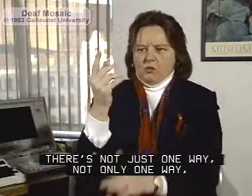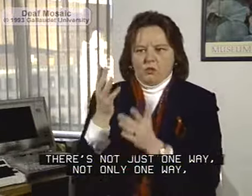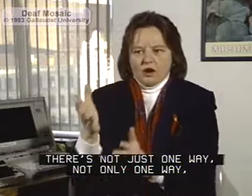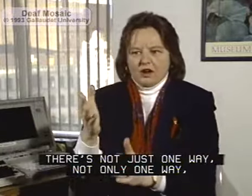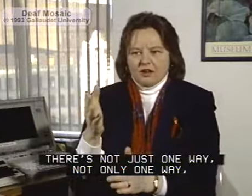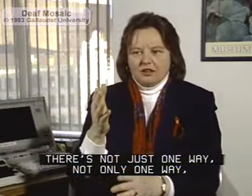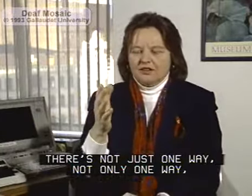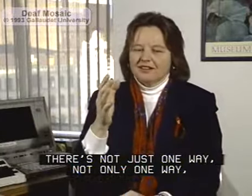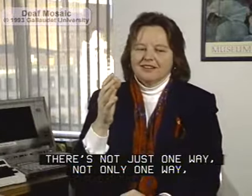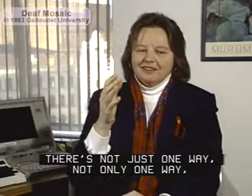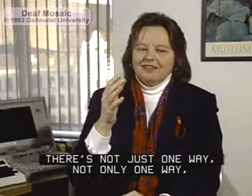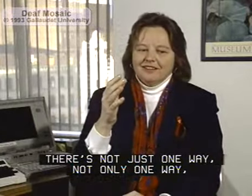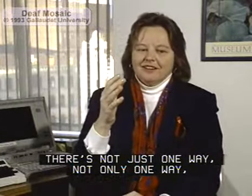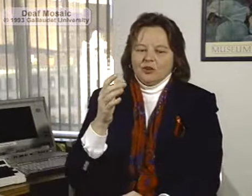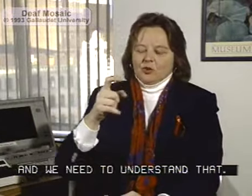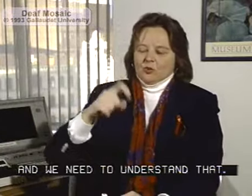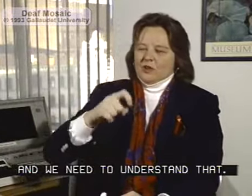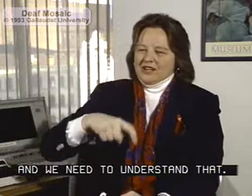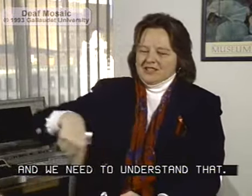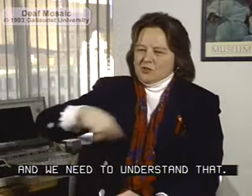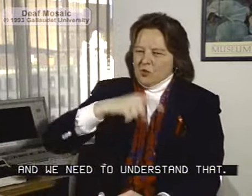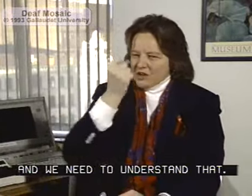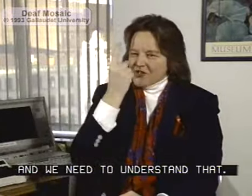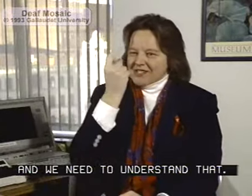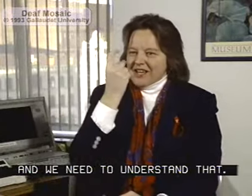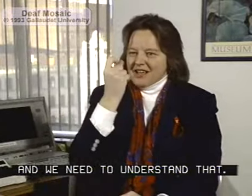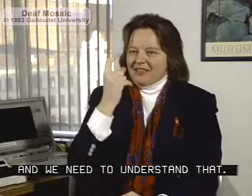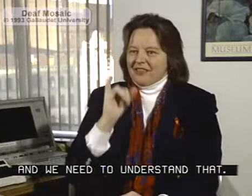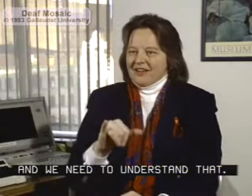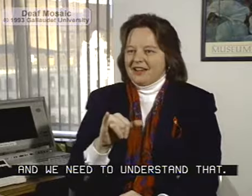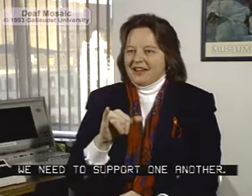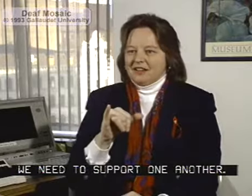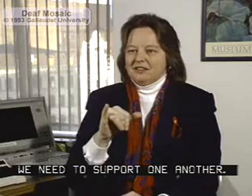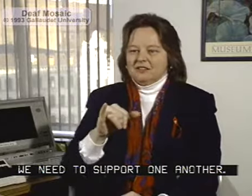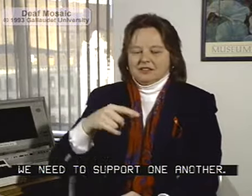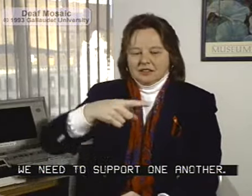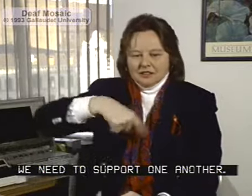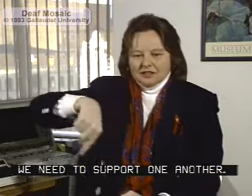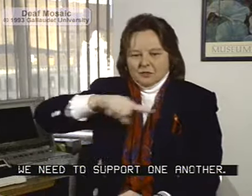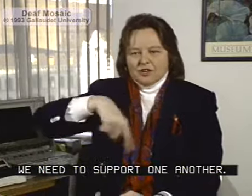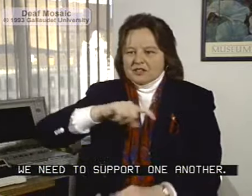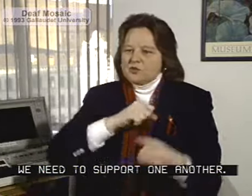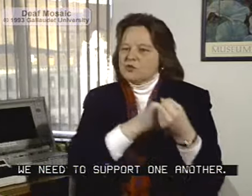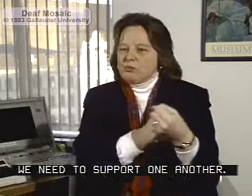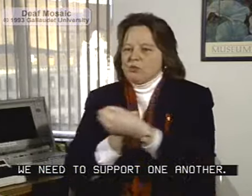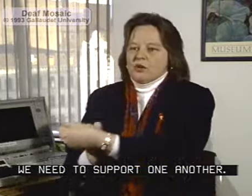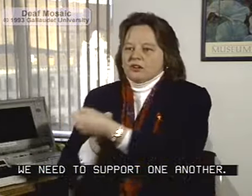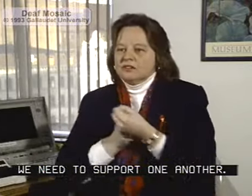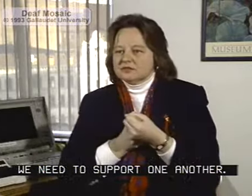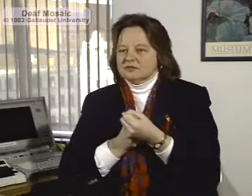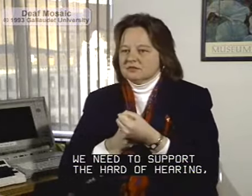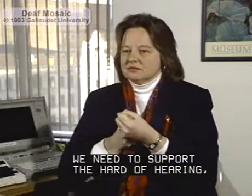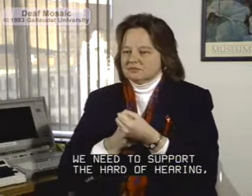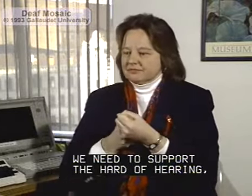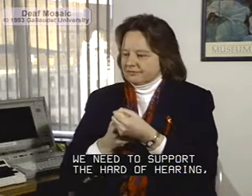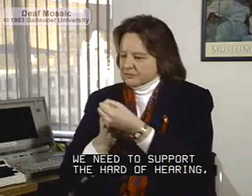not only one way, and we need to understand that. We need to support one another. We need to support the hard